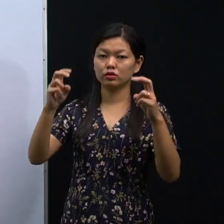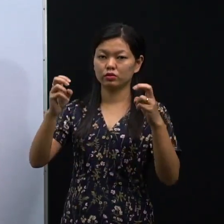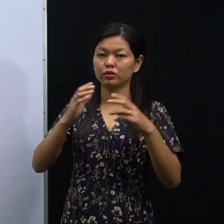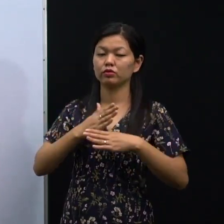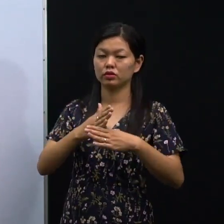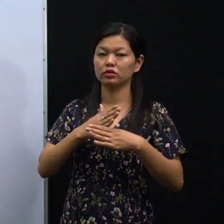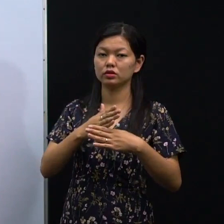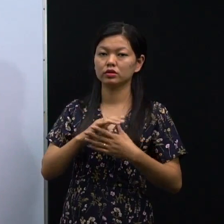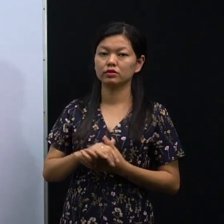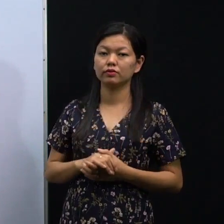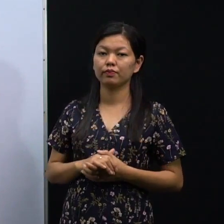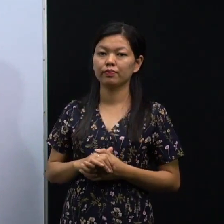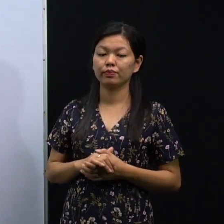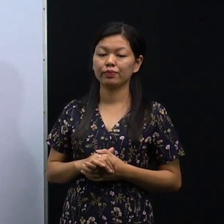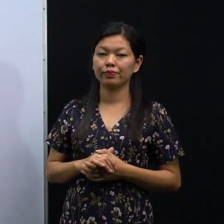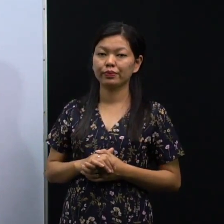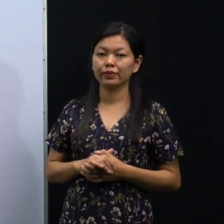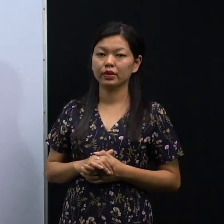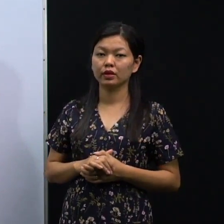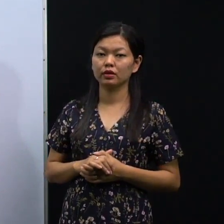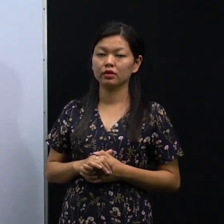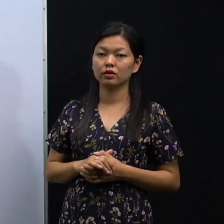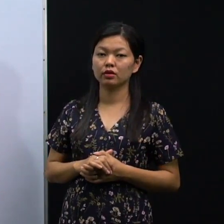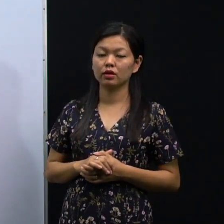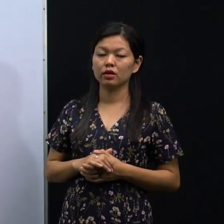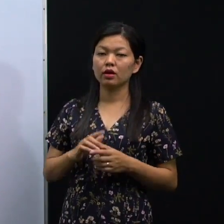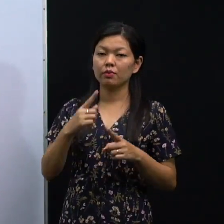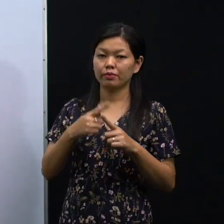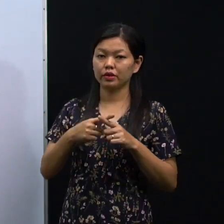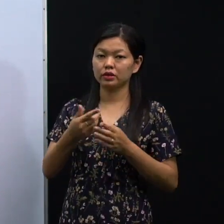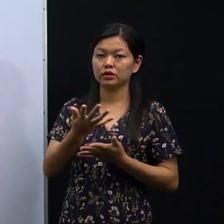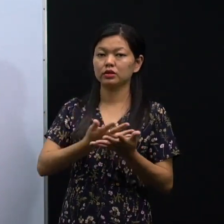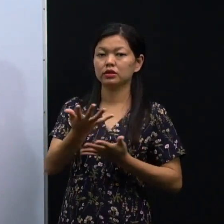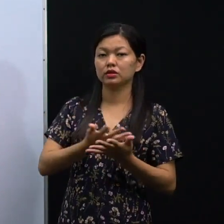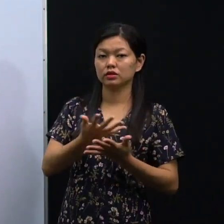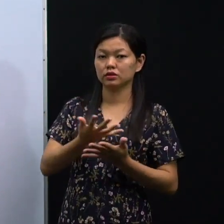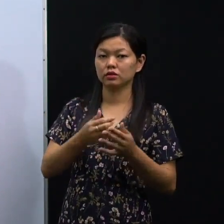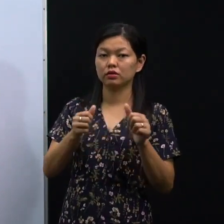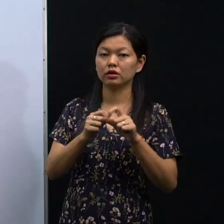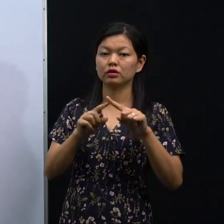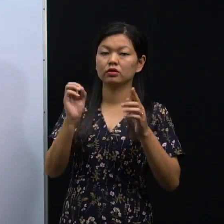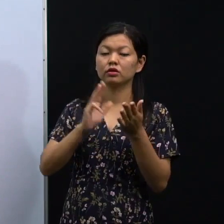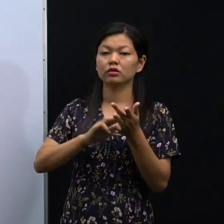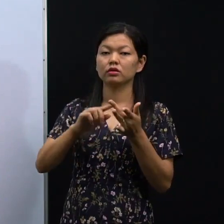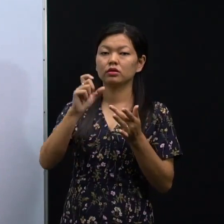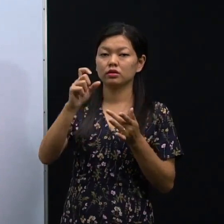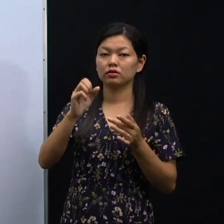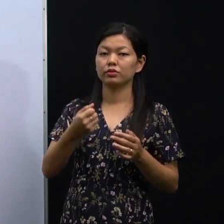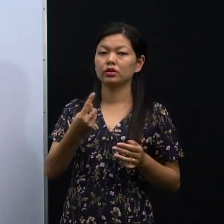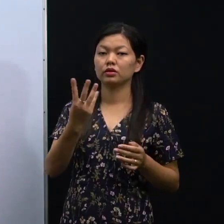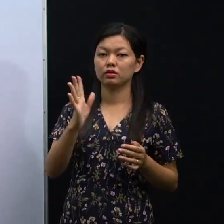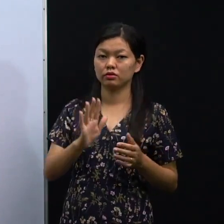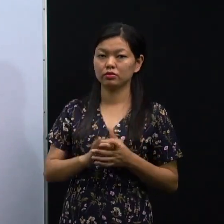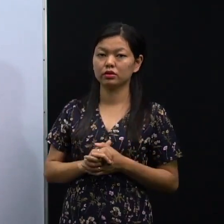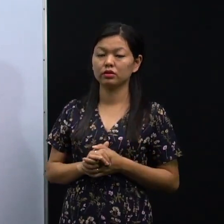shell, everything we'll talk about. And then we will also discuss about the atomic number. Okay, see, you